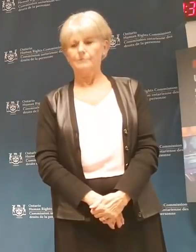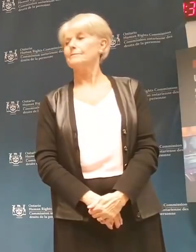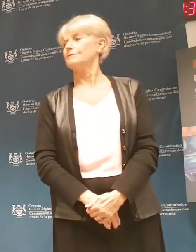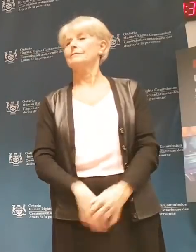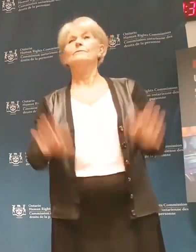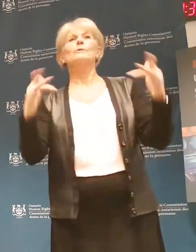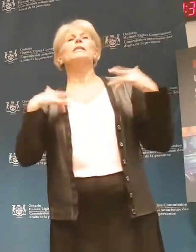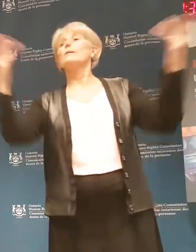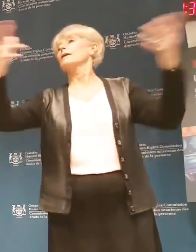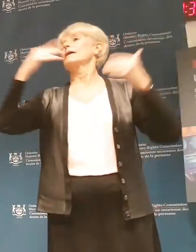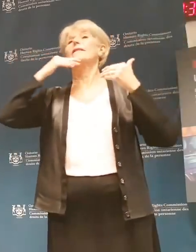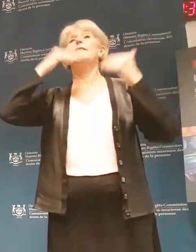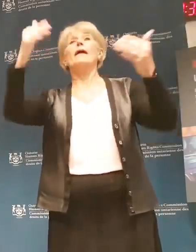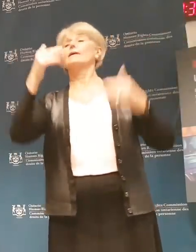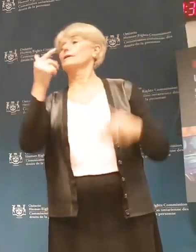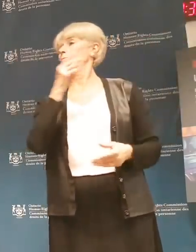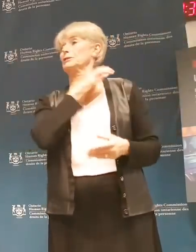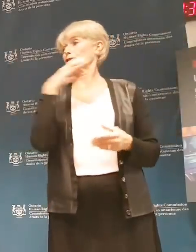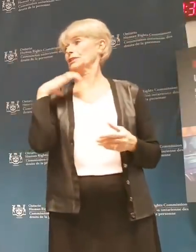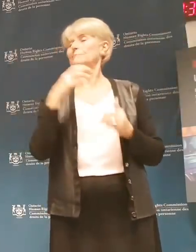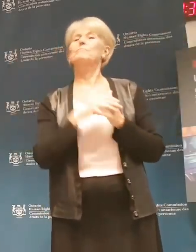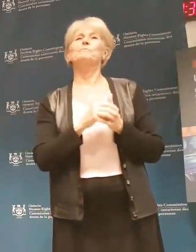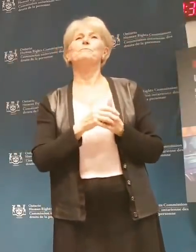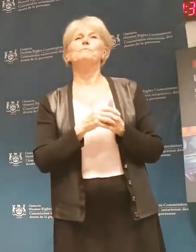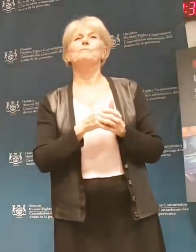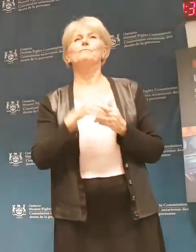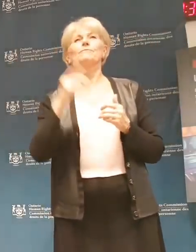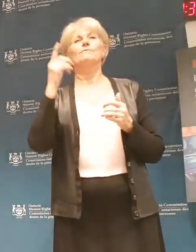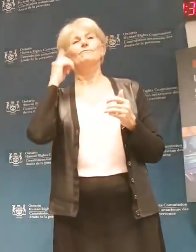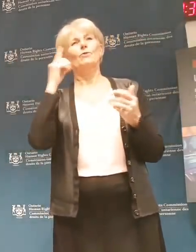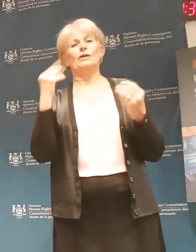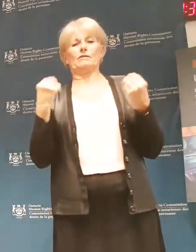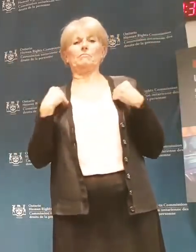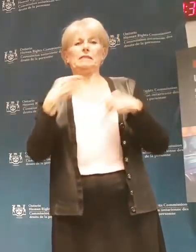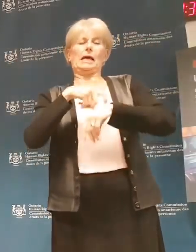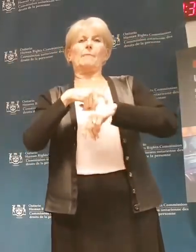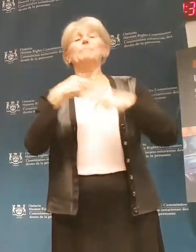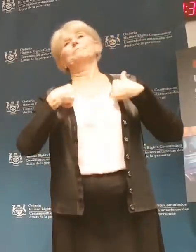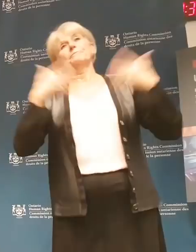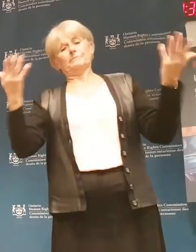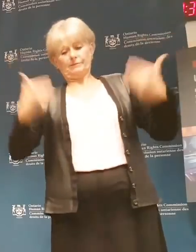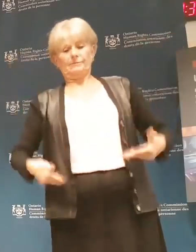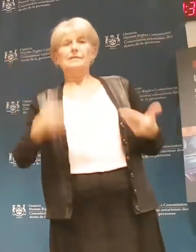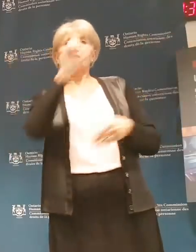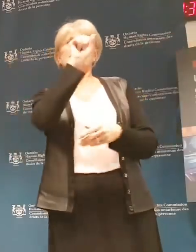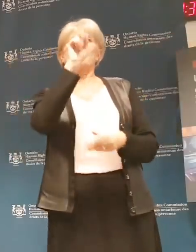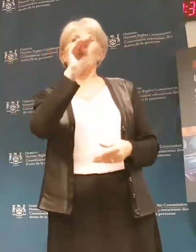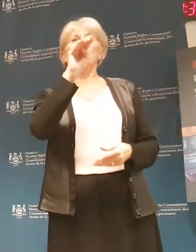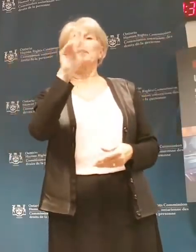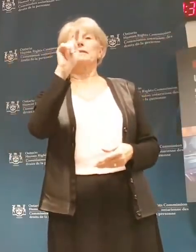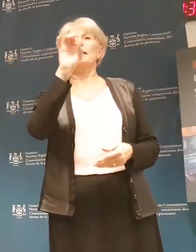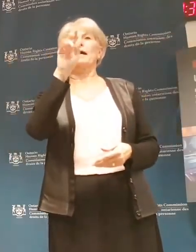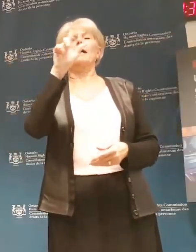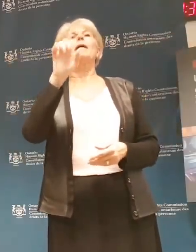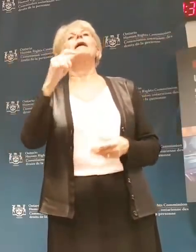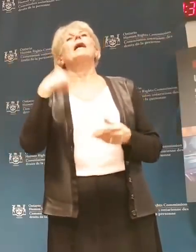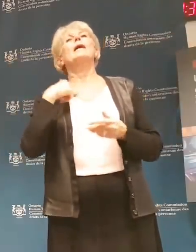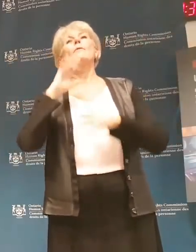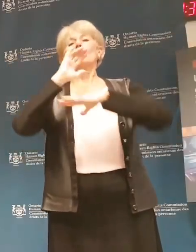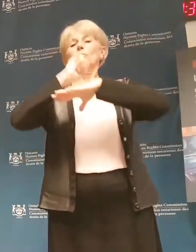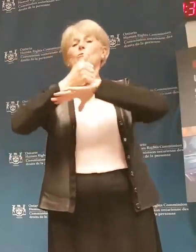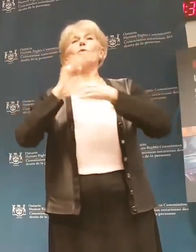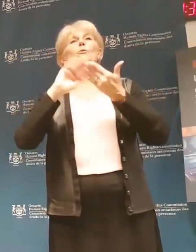So thank you to the commission and for the time and the space to speak. So my name is Sam Tekla, and I'm a community-based